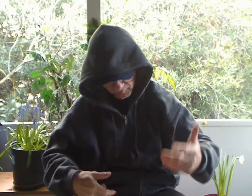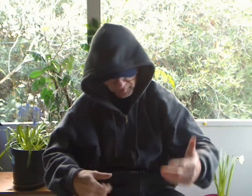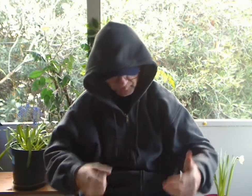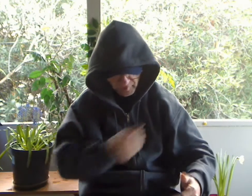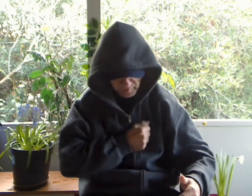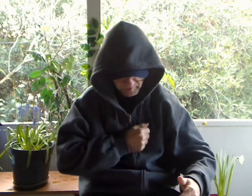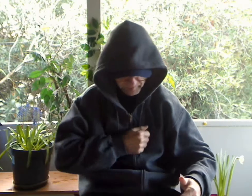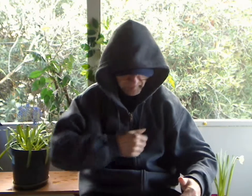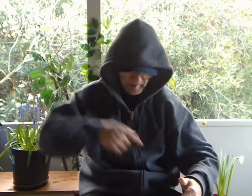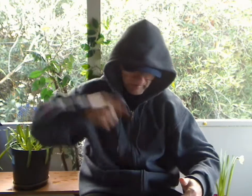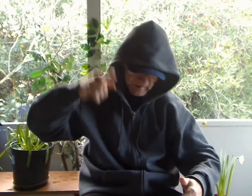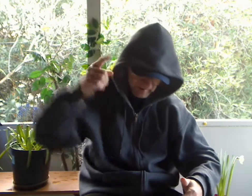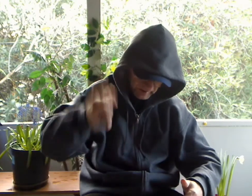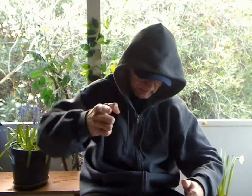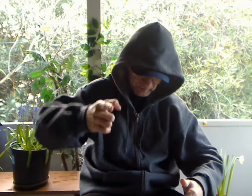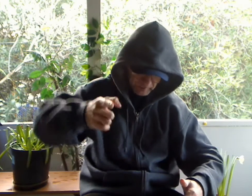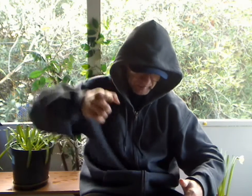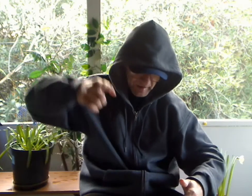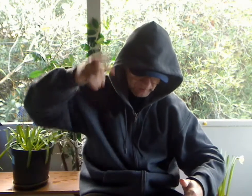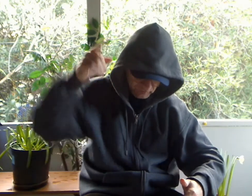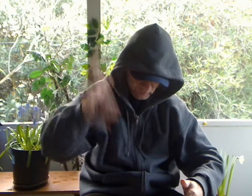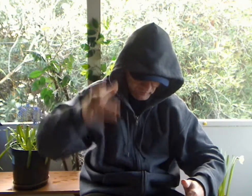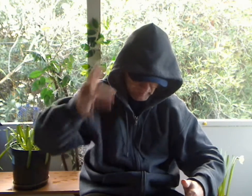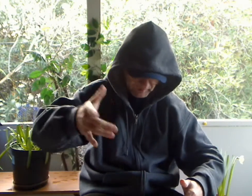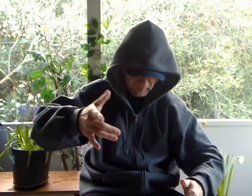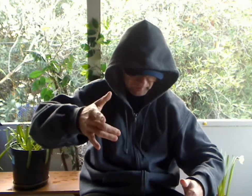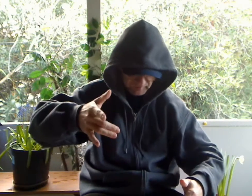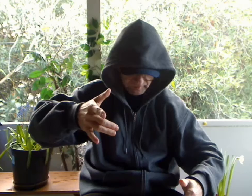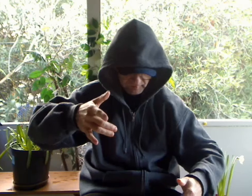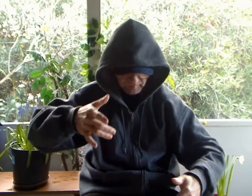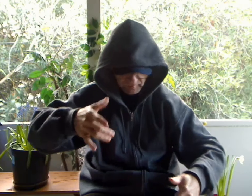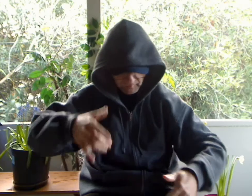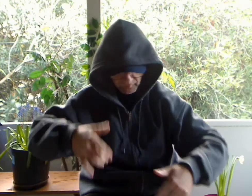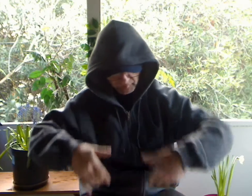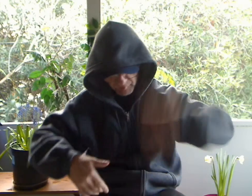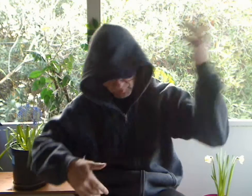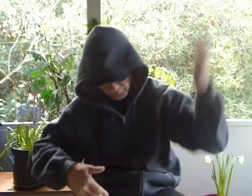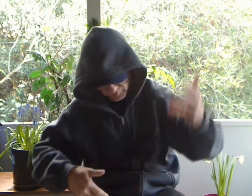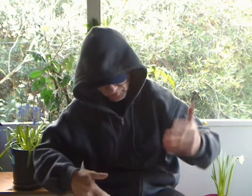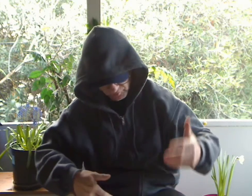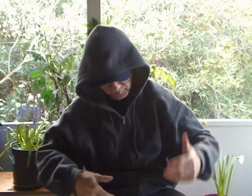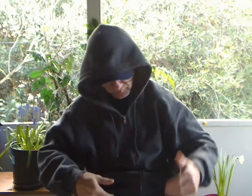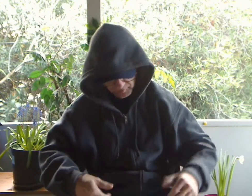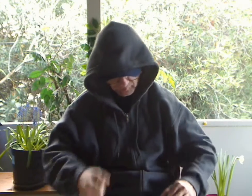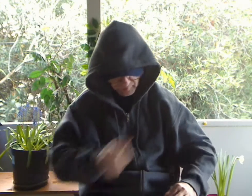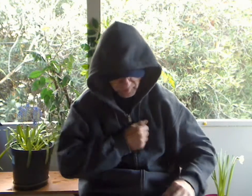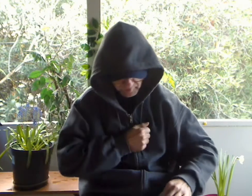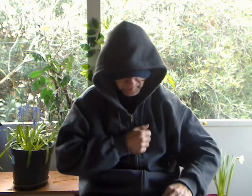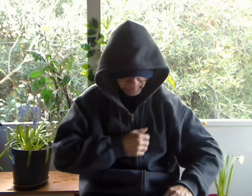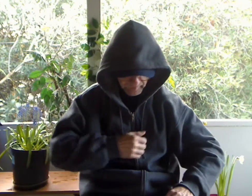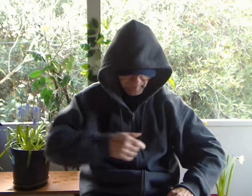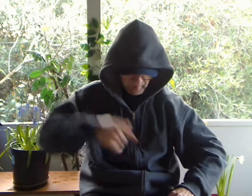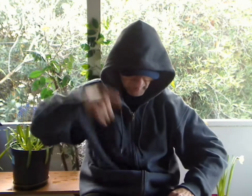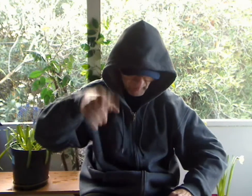forever. And made Israel to pass through the midst of His, for His mercy endures forever. But